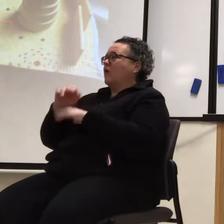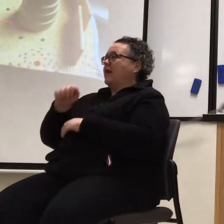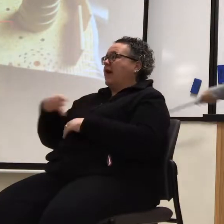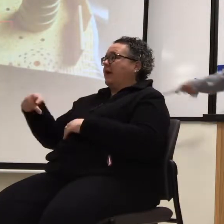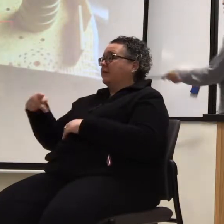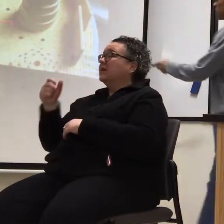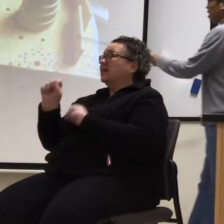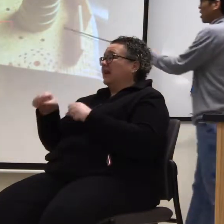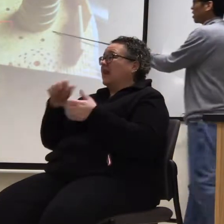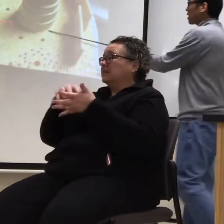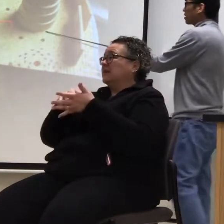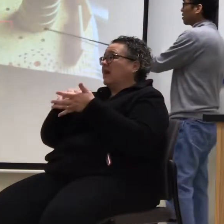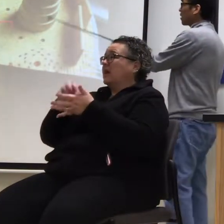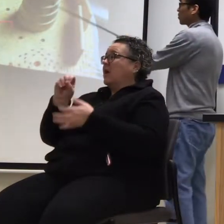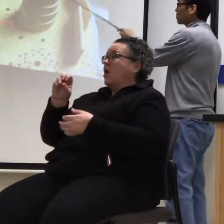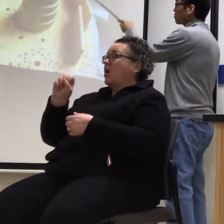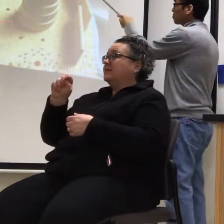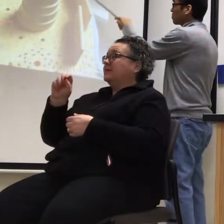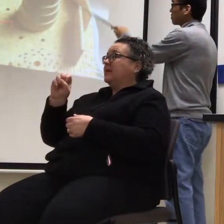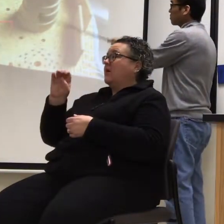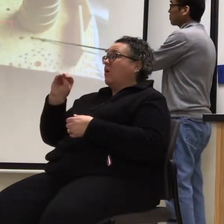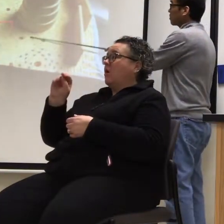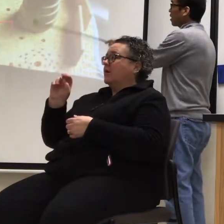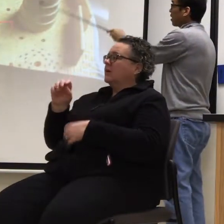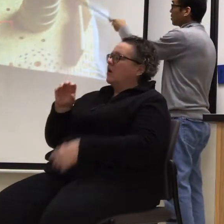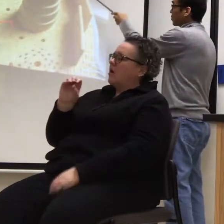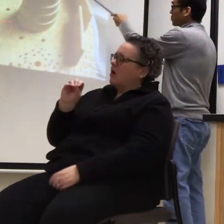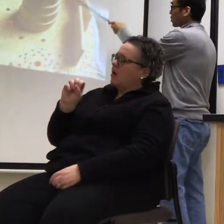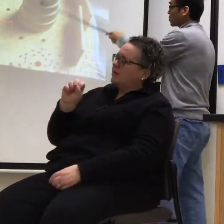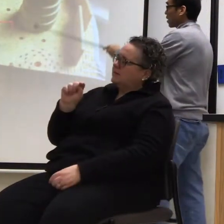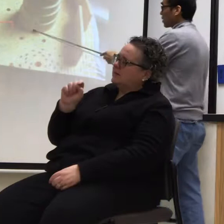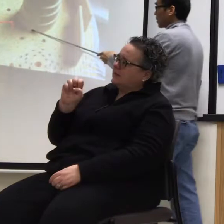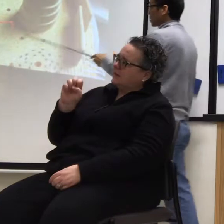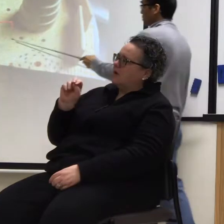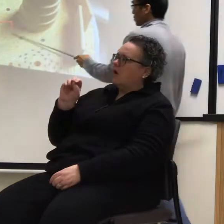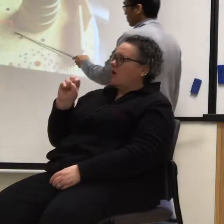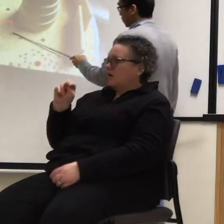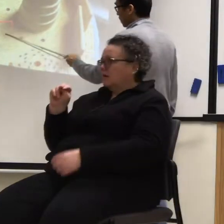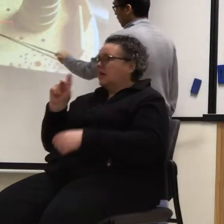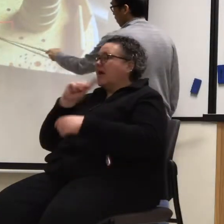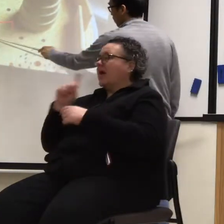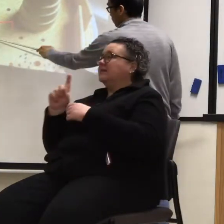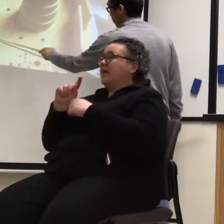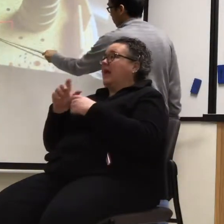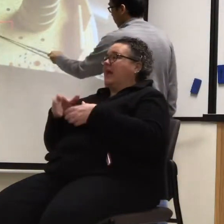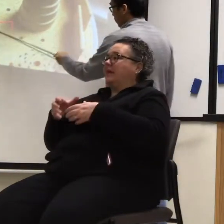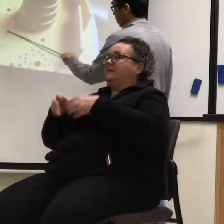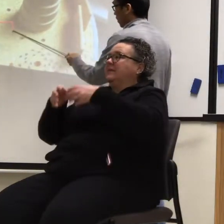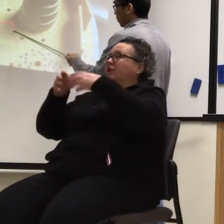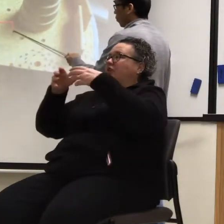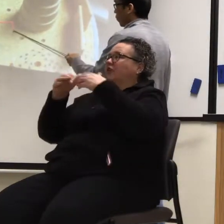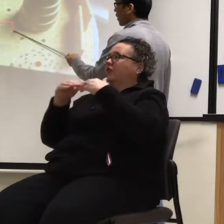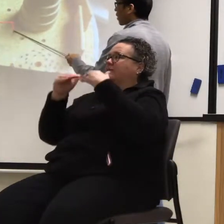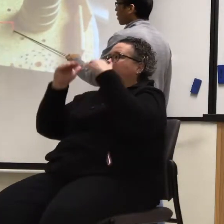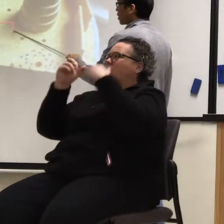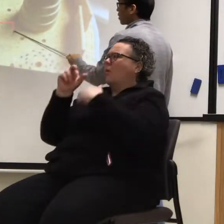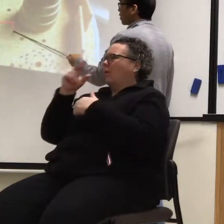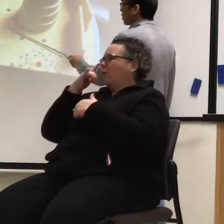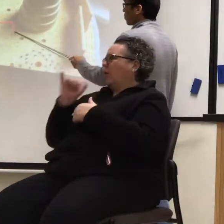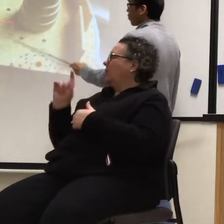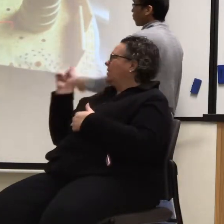You can study the osteon as a layered tier structure like this, or just right there. That's what it looks like when you cut the whole